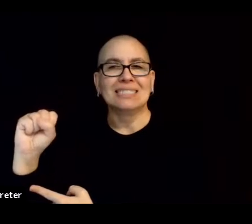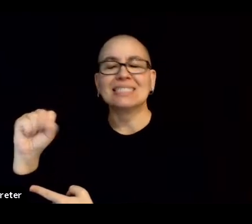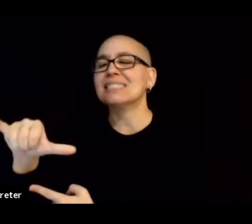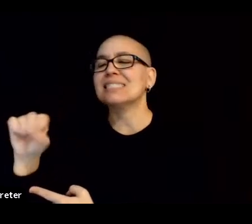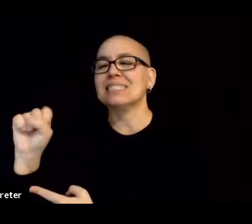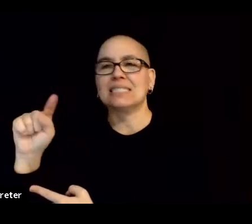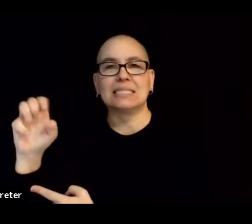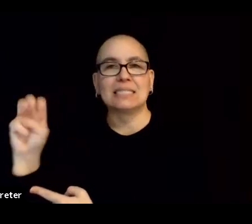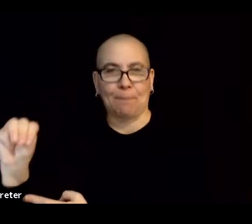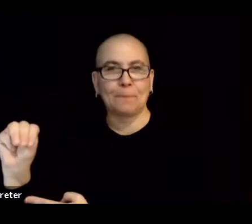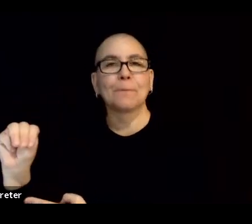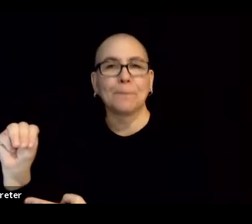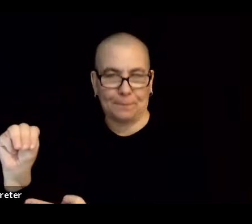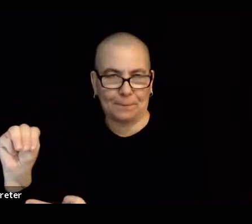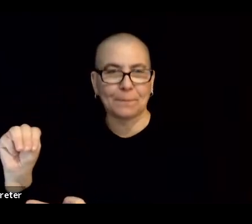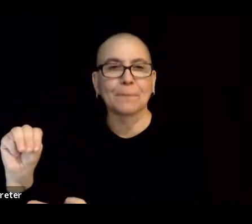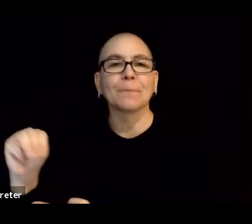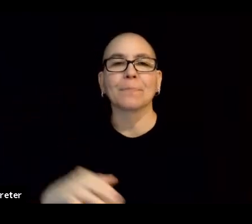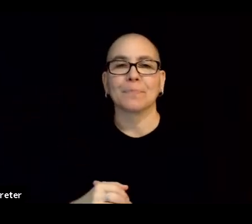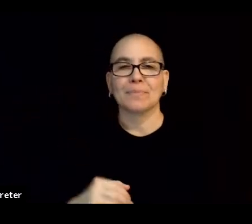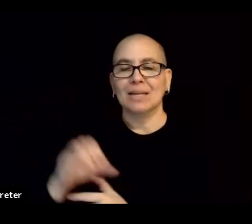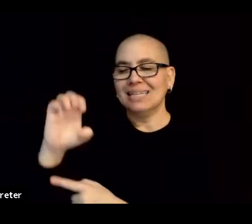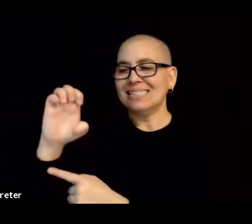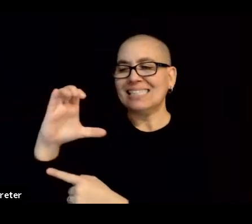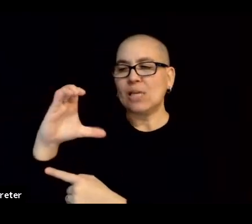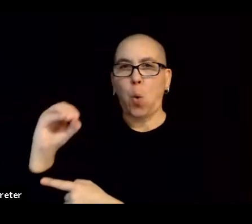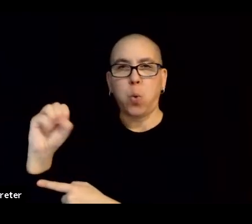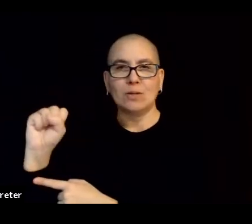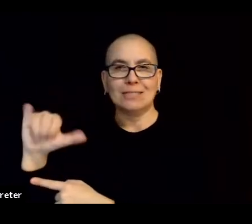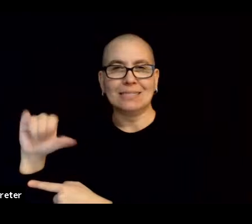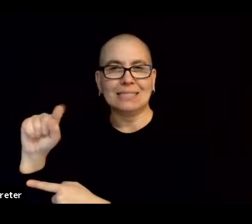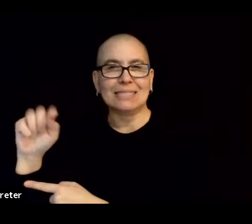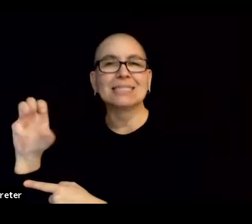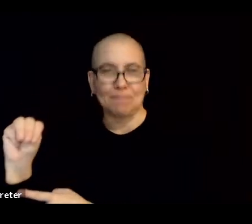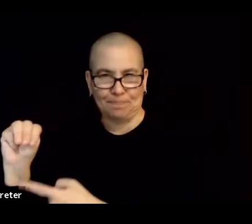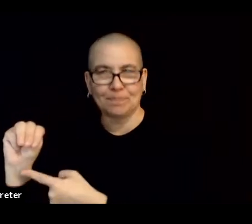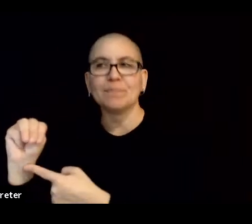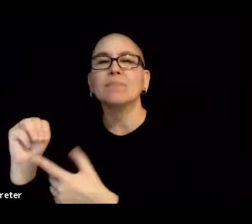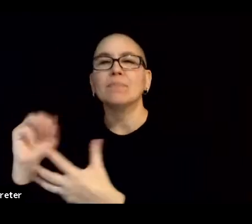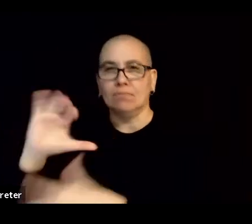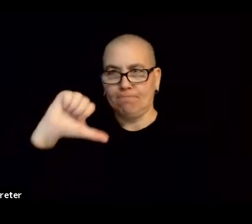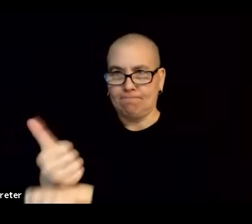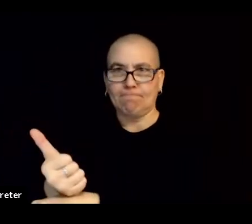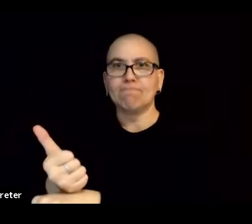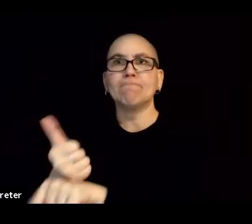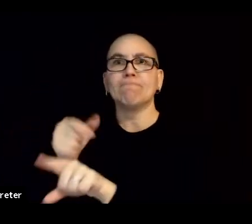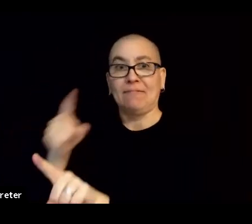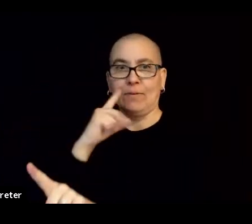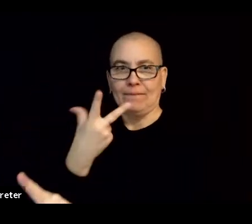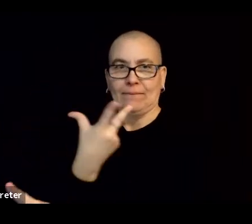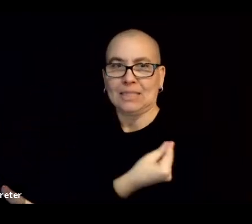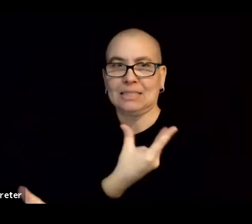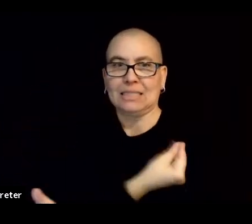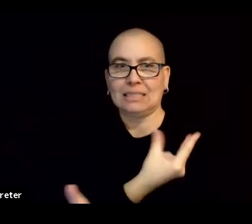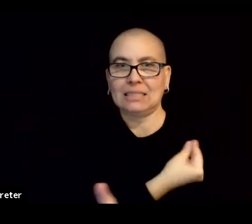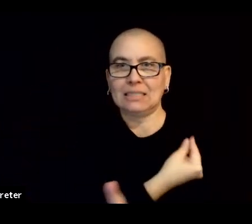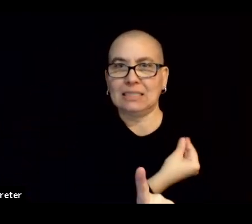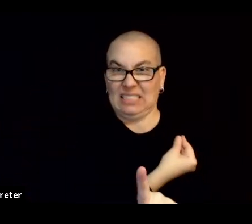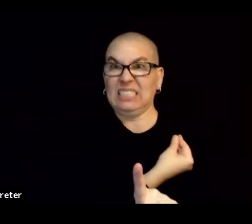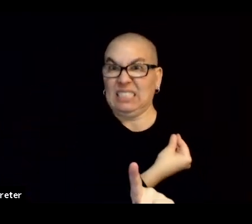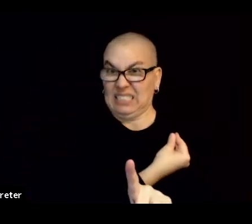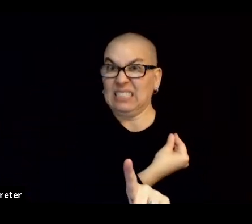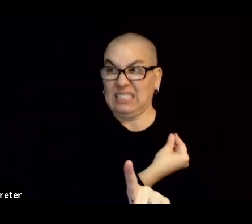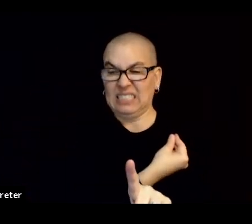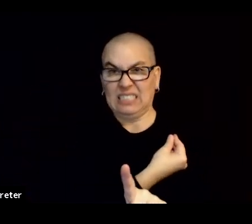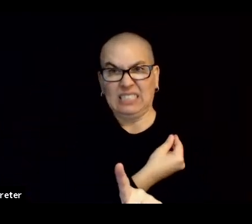you know, again, we think, you know, having people connect with their regular source of care is optimal for a lot of reasons. But